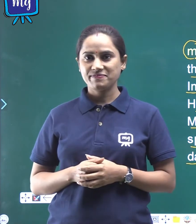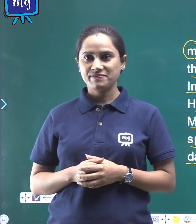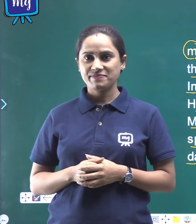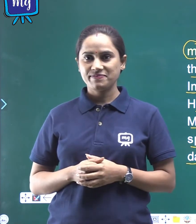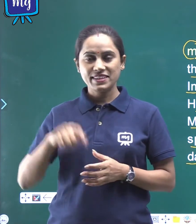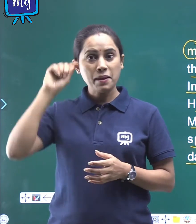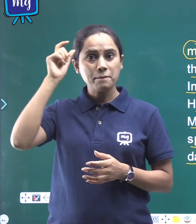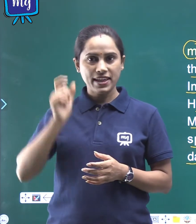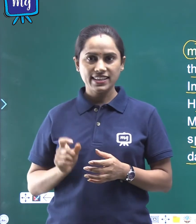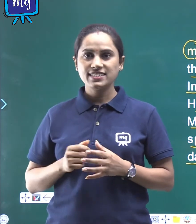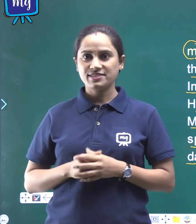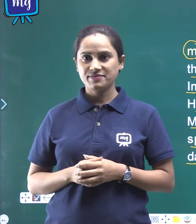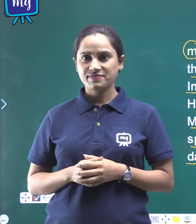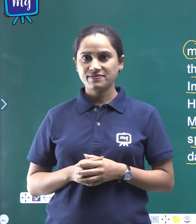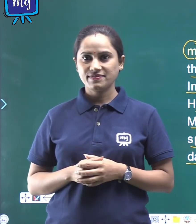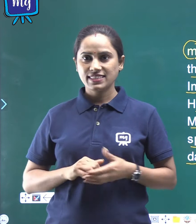marriage,